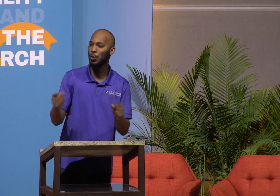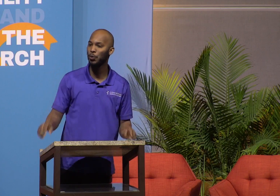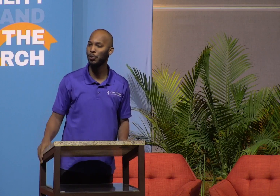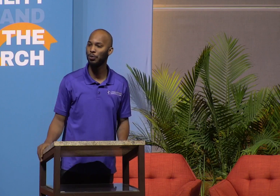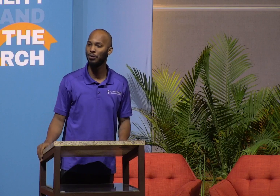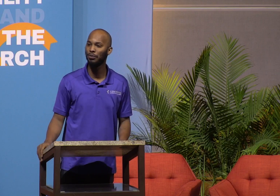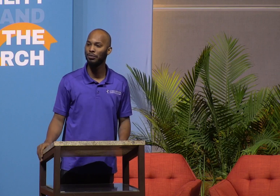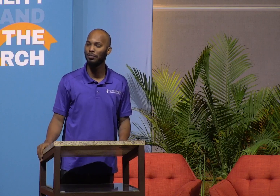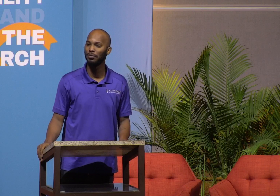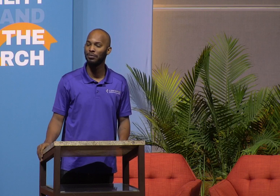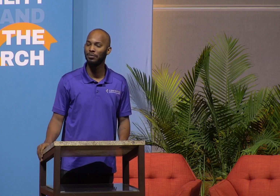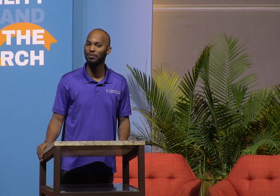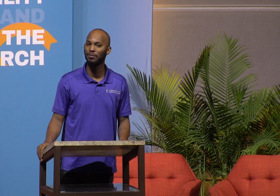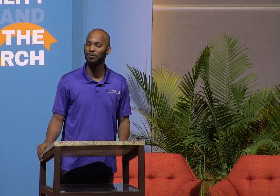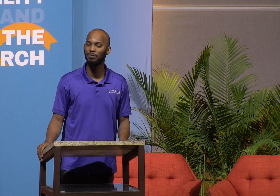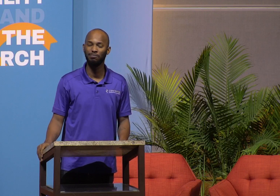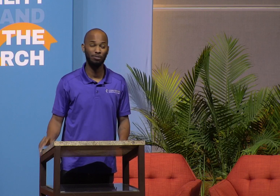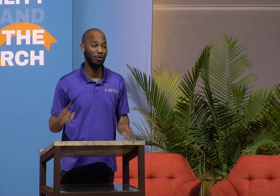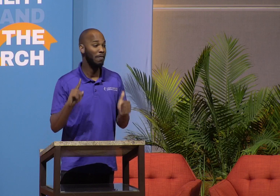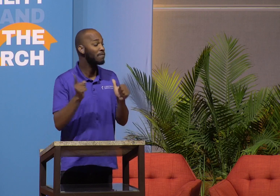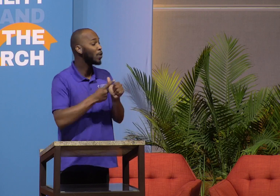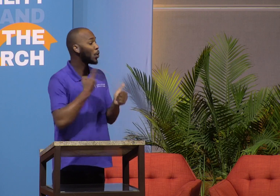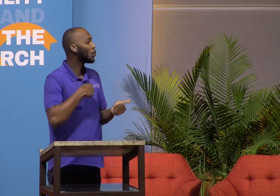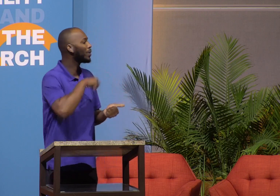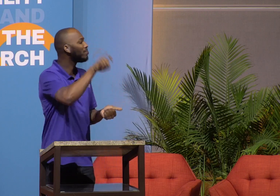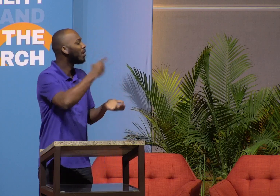church, what can you do?